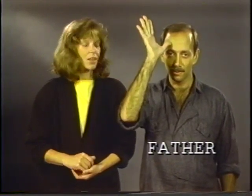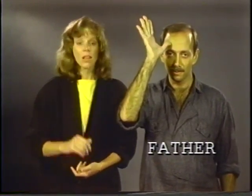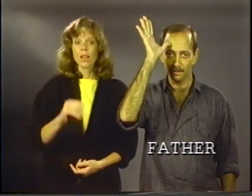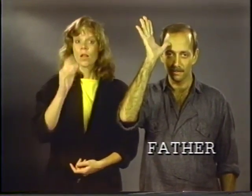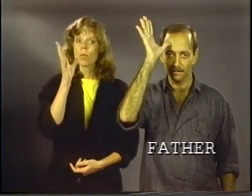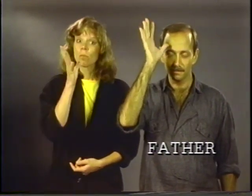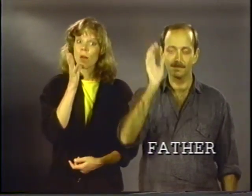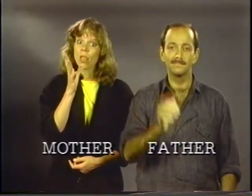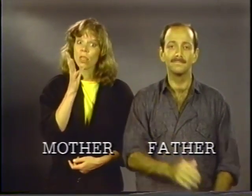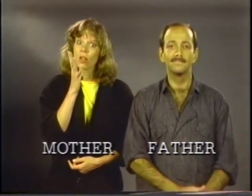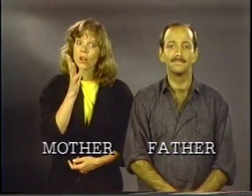mother.